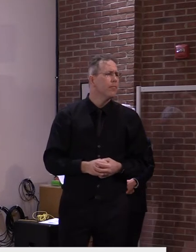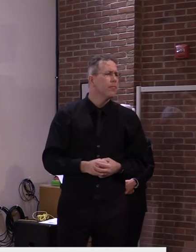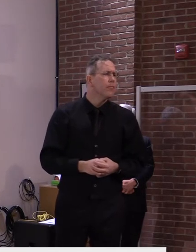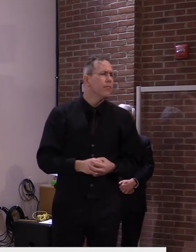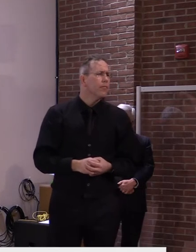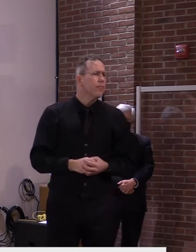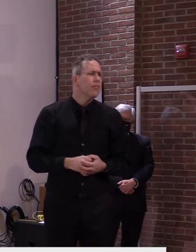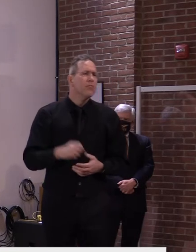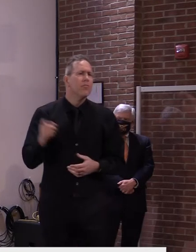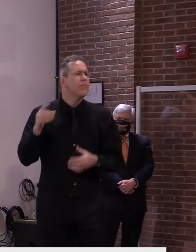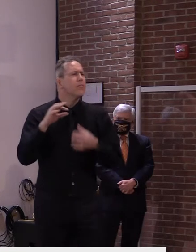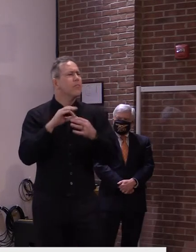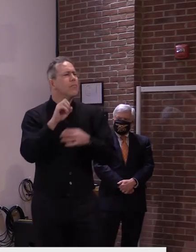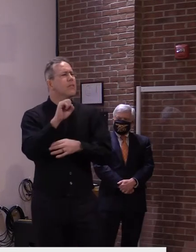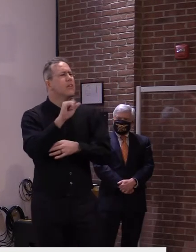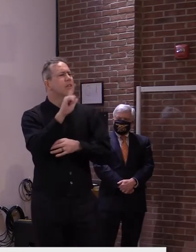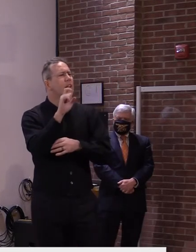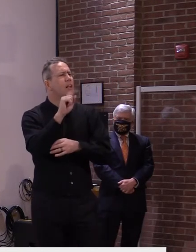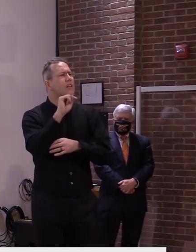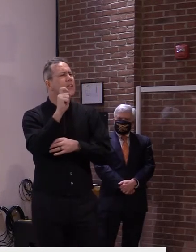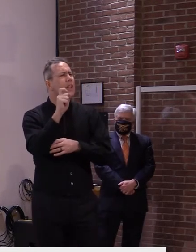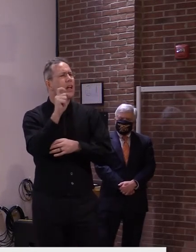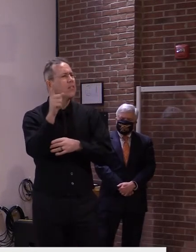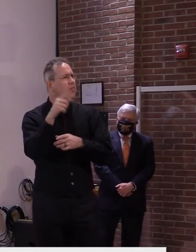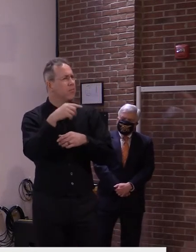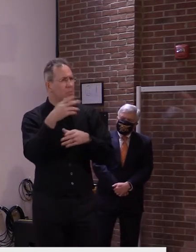or is there anything off limits?